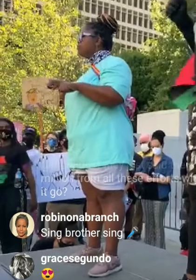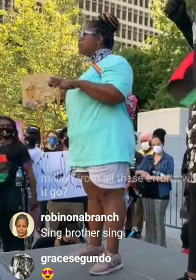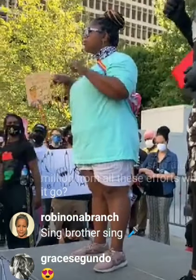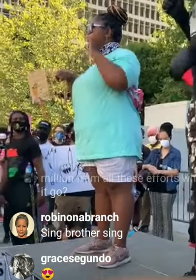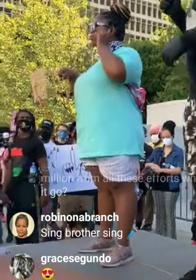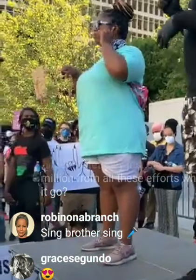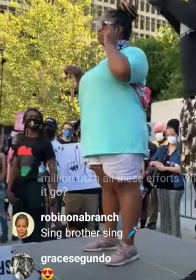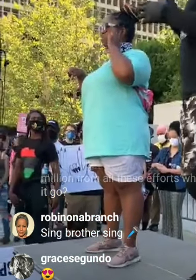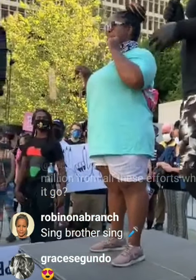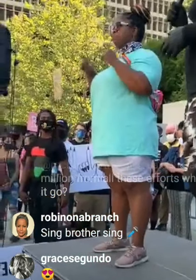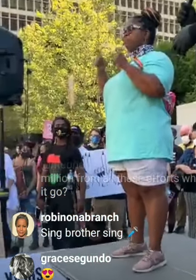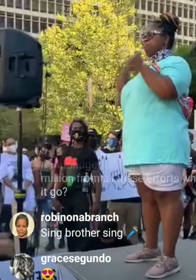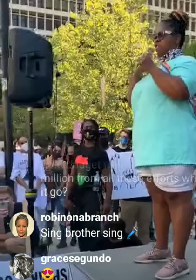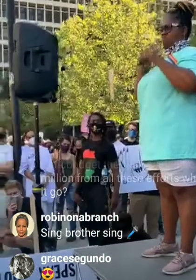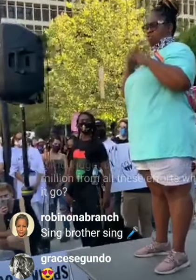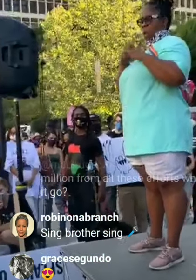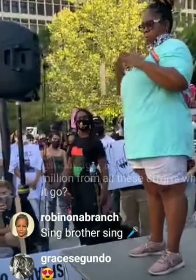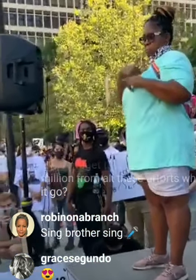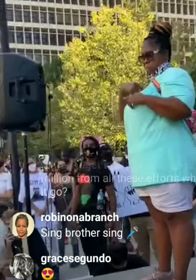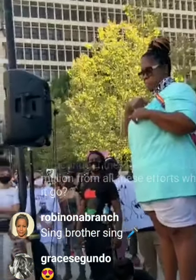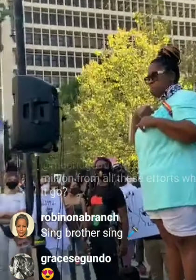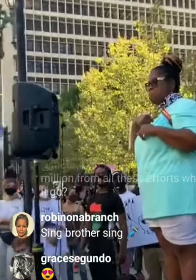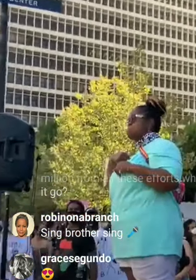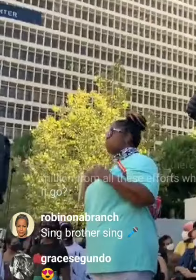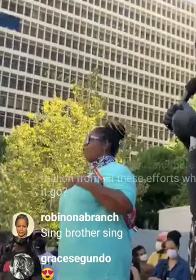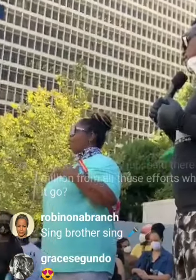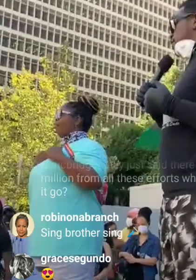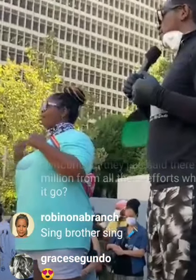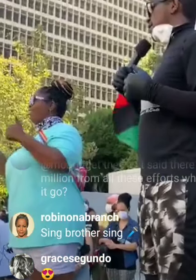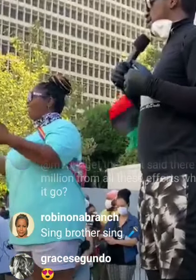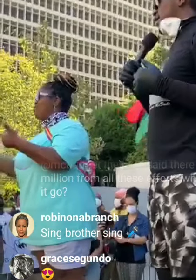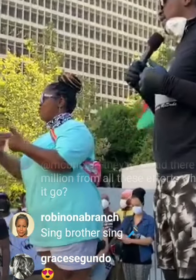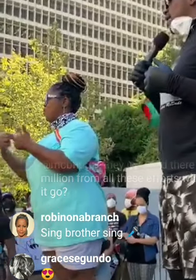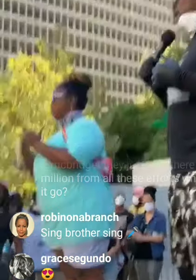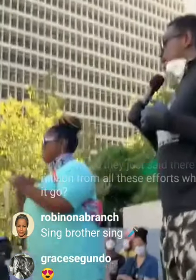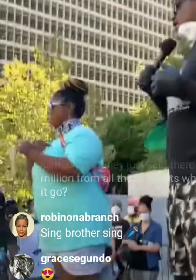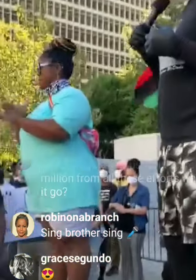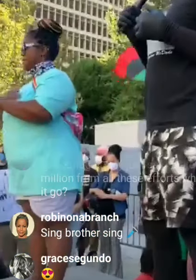So I'm going to first start it out, and if you guys want to join with me,